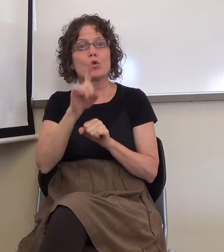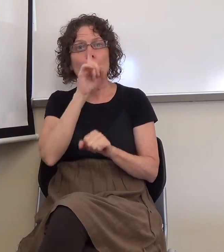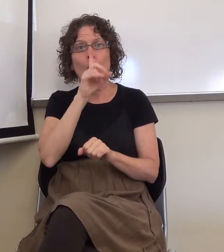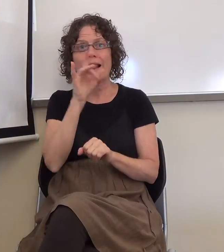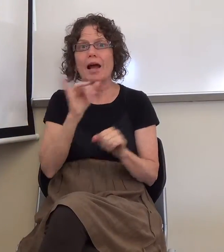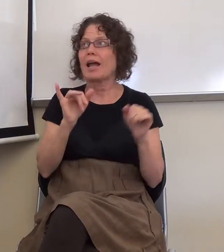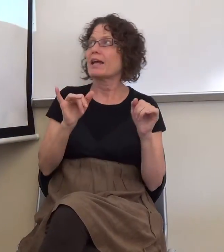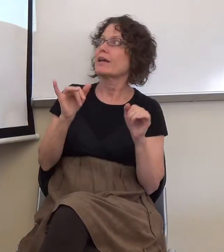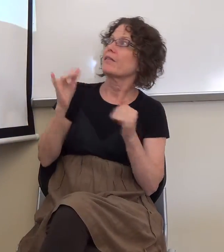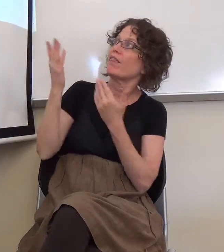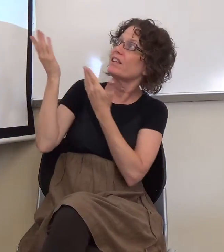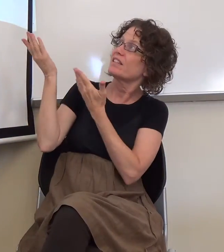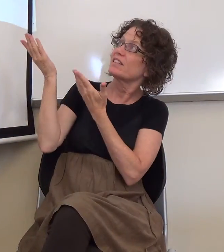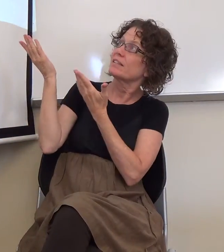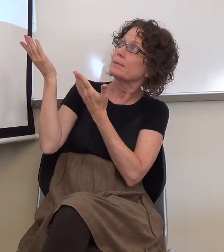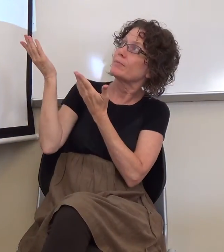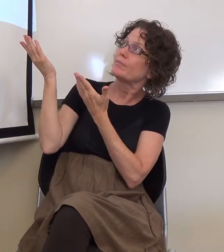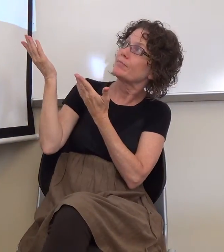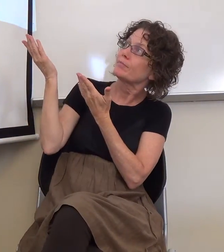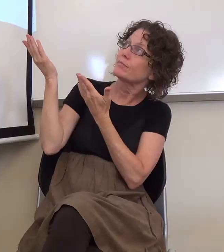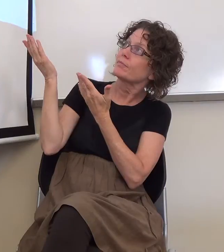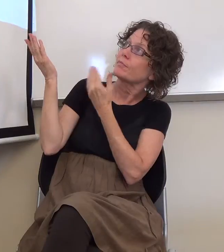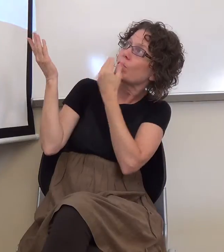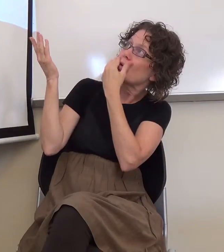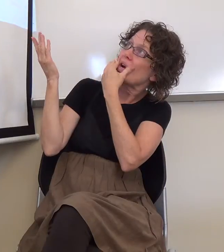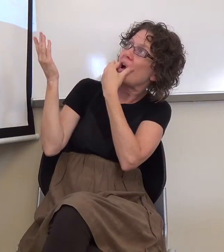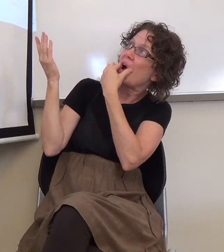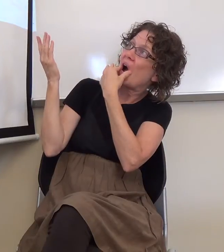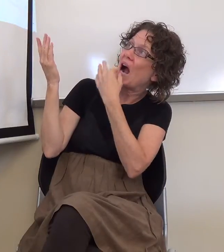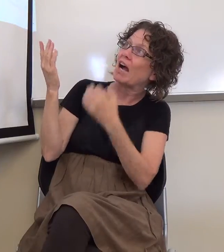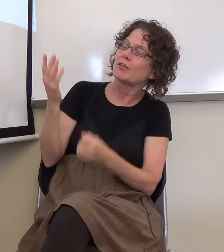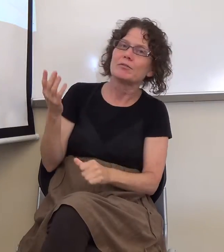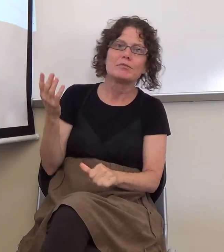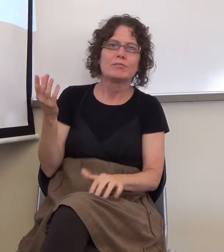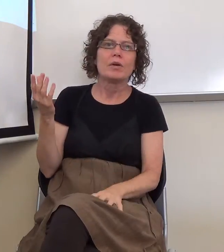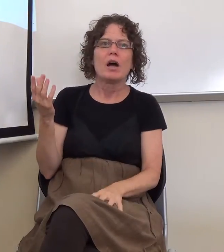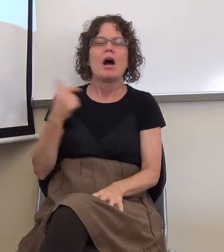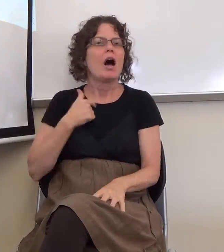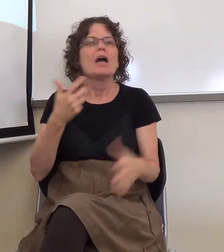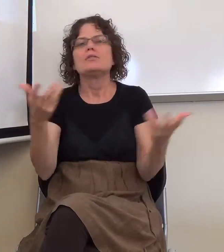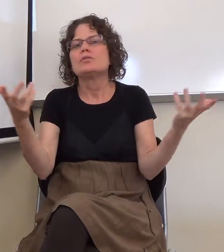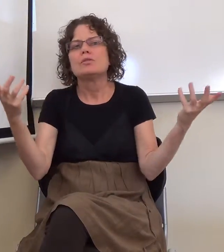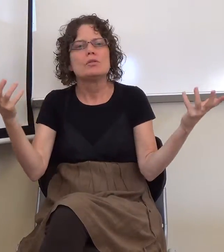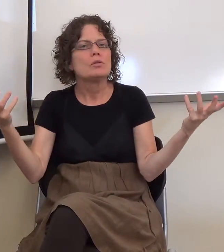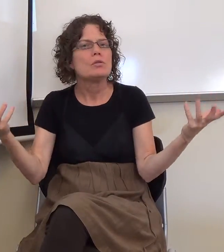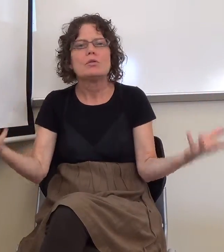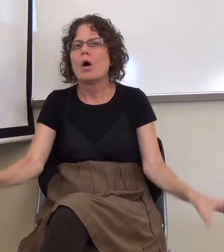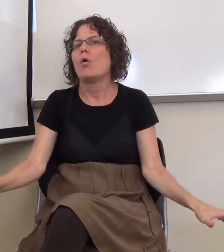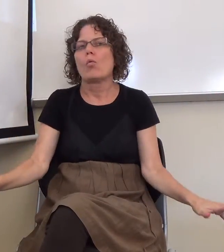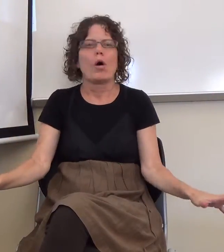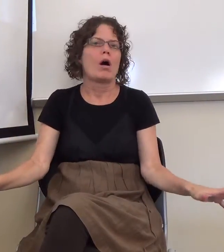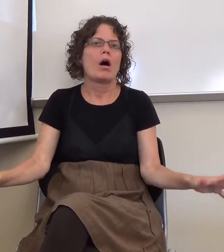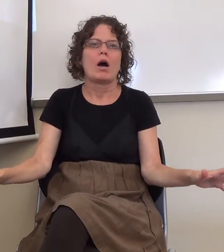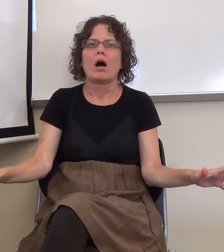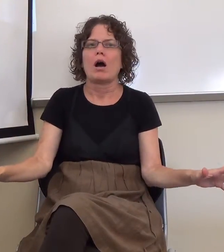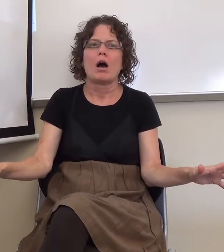this. Okay, this is what it should look like. I don't want rewriting stuff.